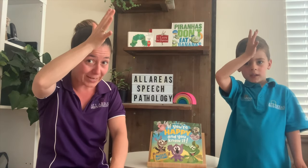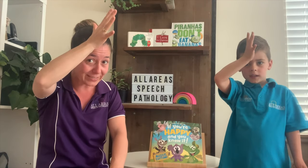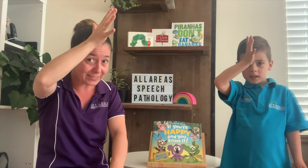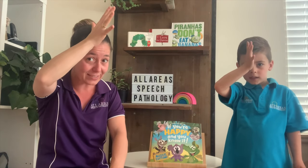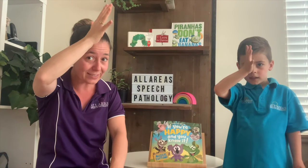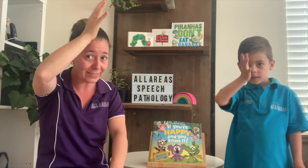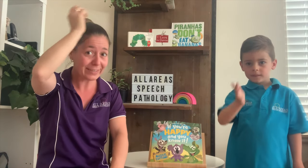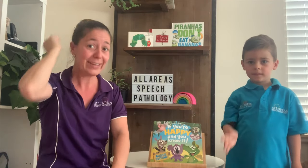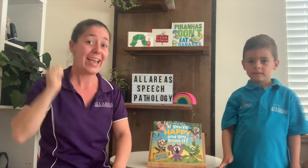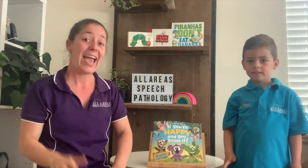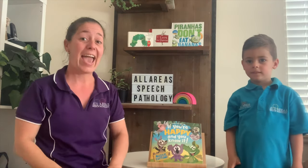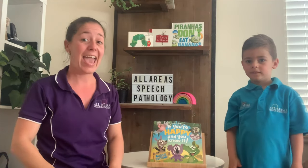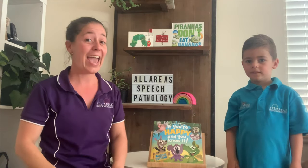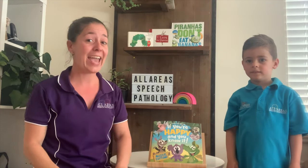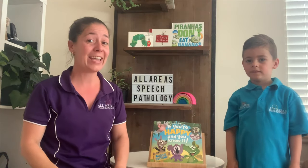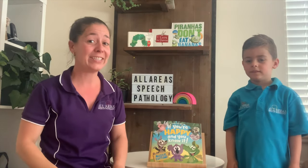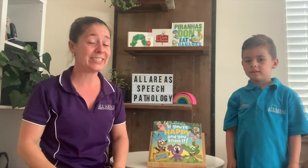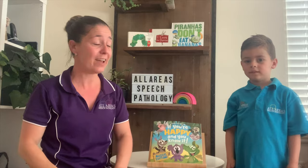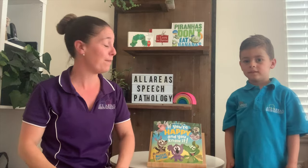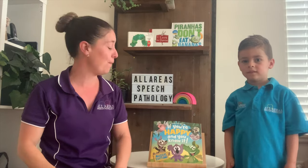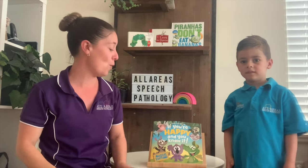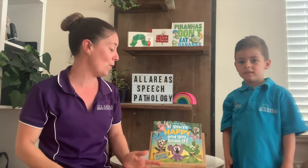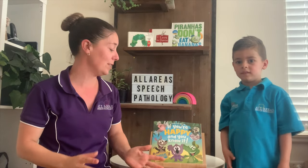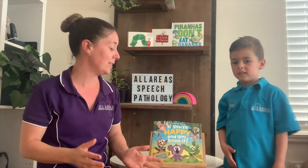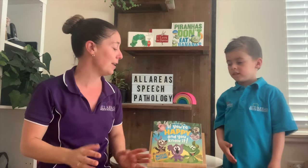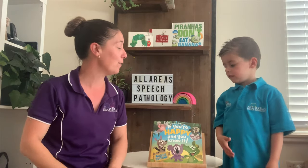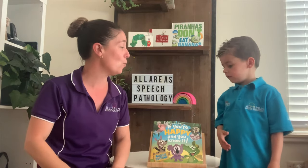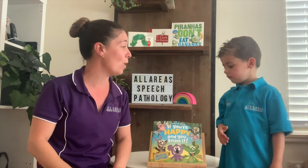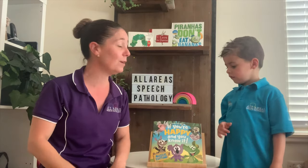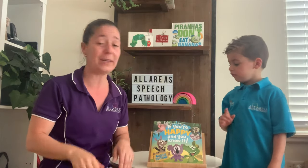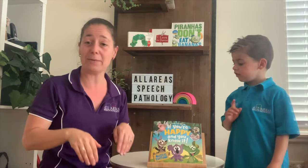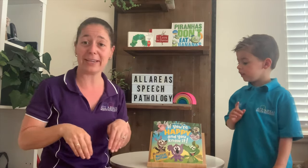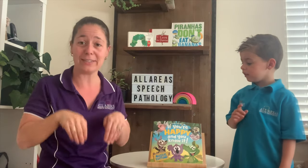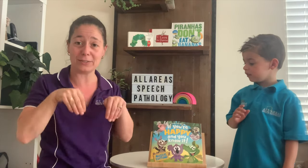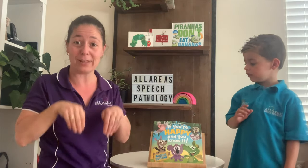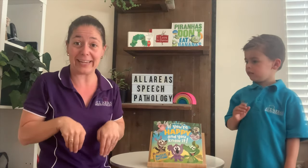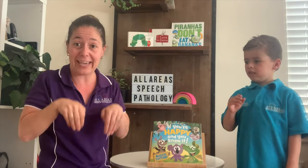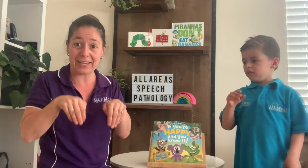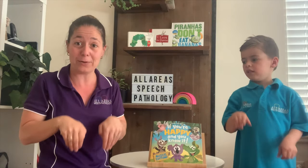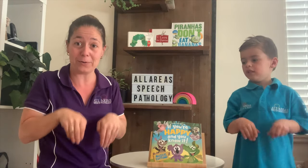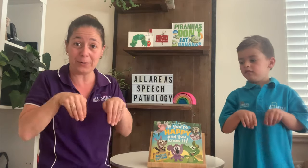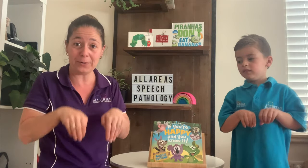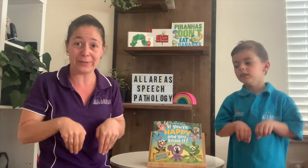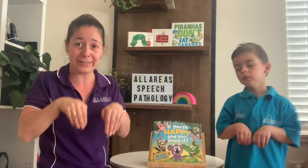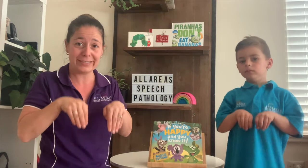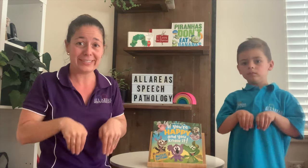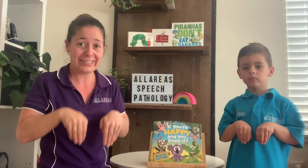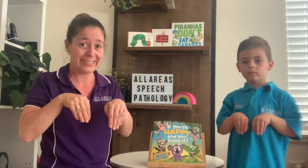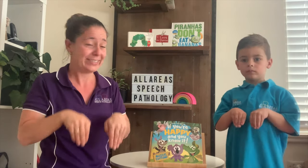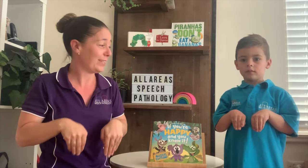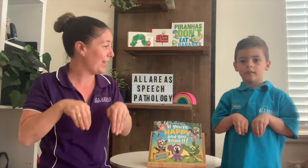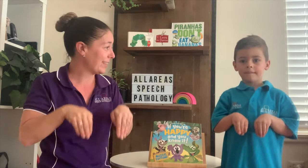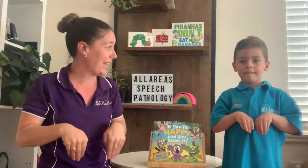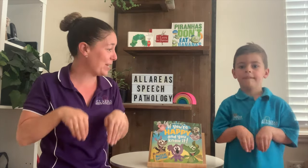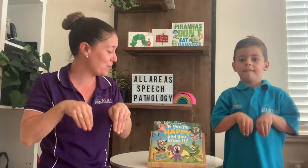crest. And for the sign for wallaby, we're going to do like kangaroo. So like the kangaroo